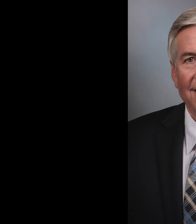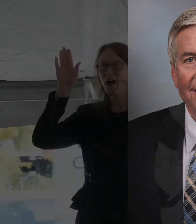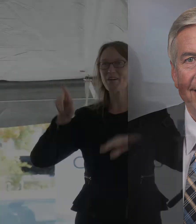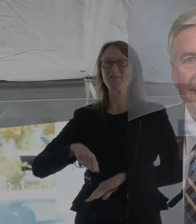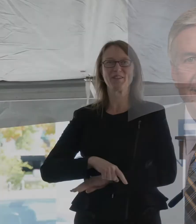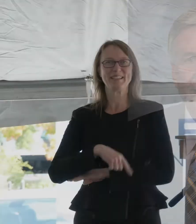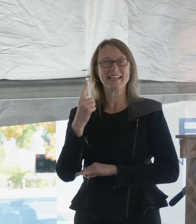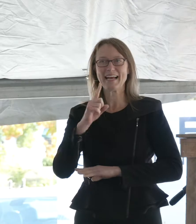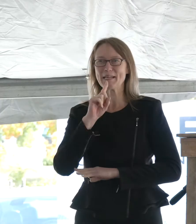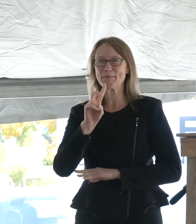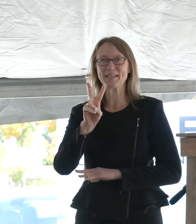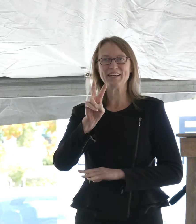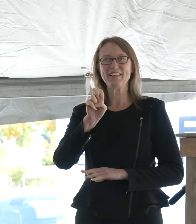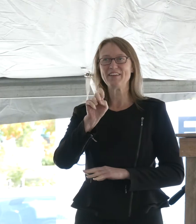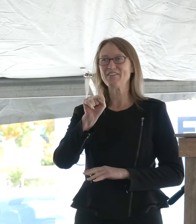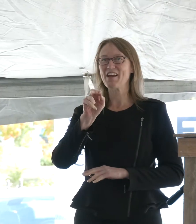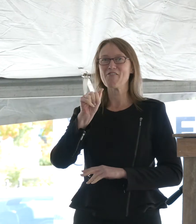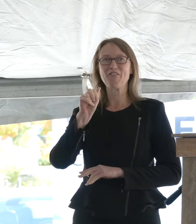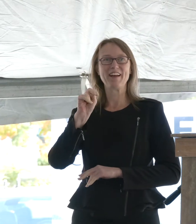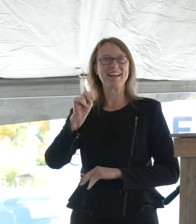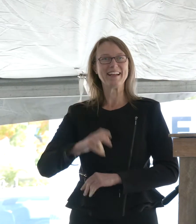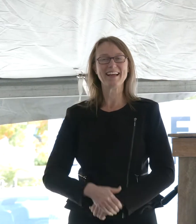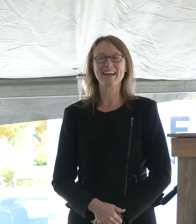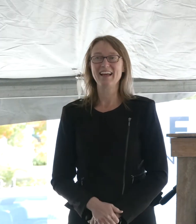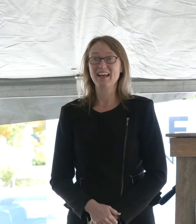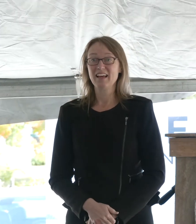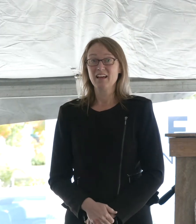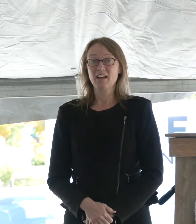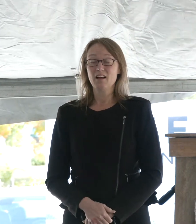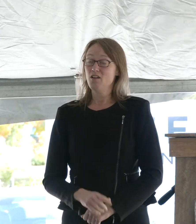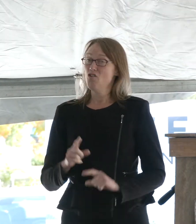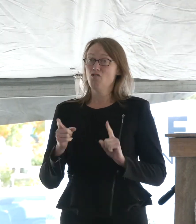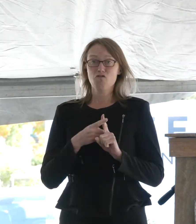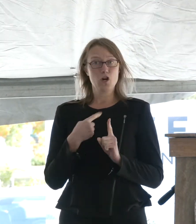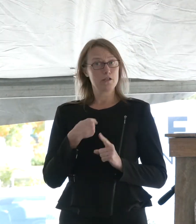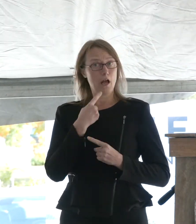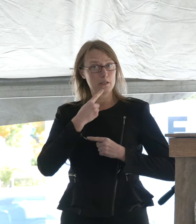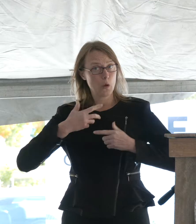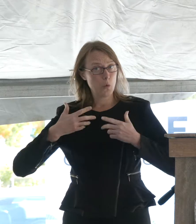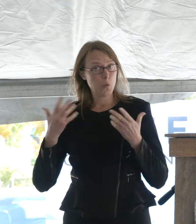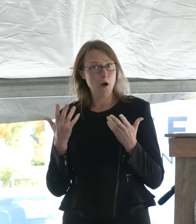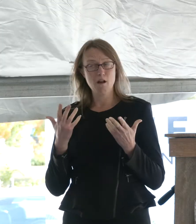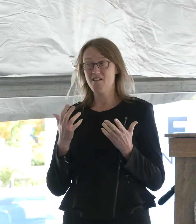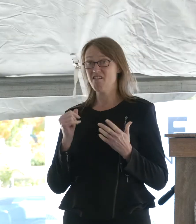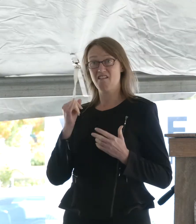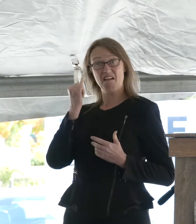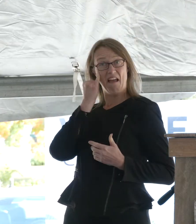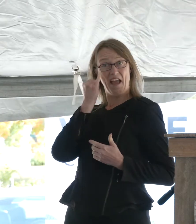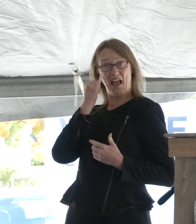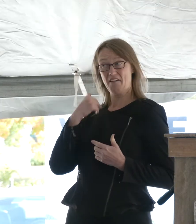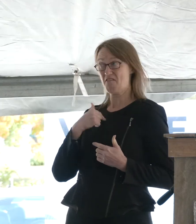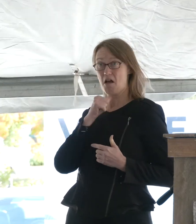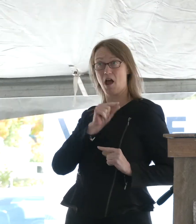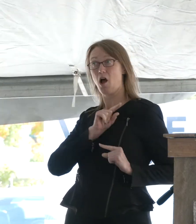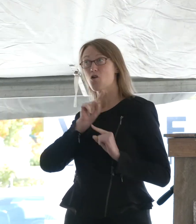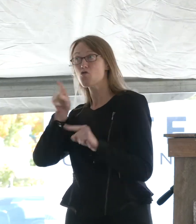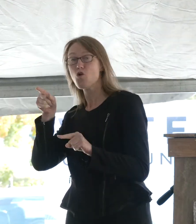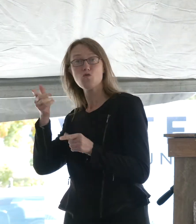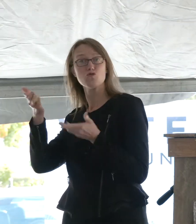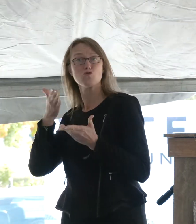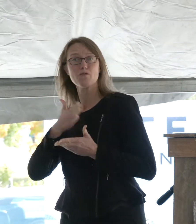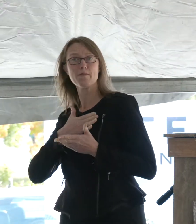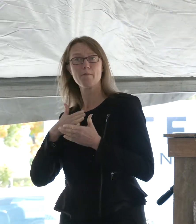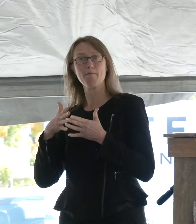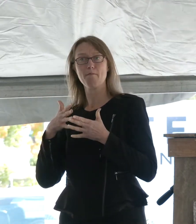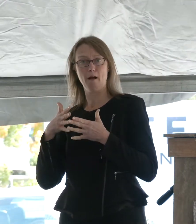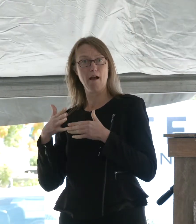Let me just start off by saying, if I hadn't served my country 2 tours of duty overseas, I wouldn't be up here today. That's what